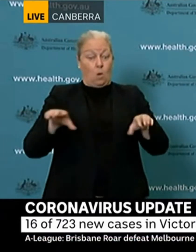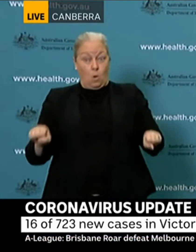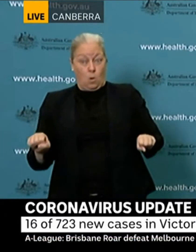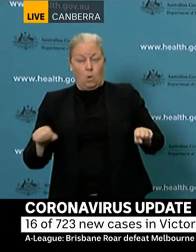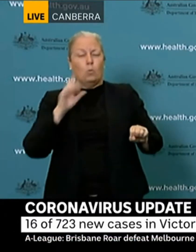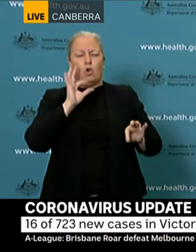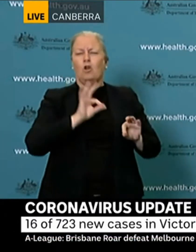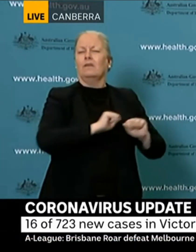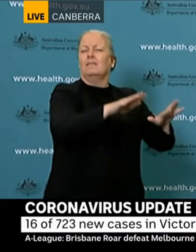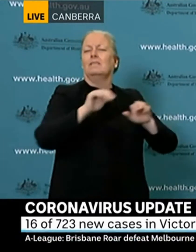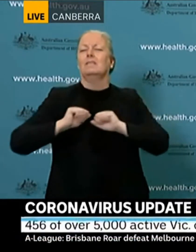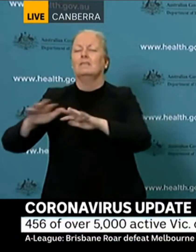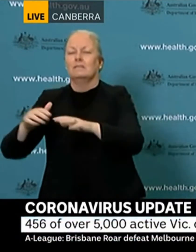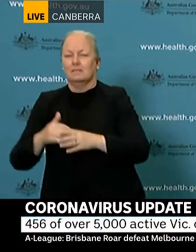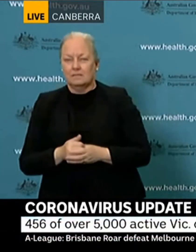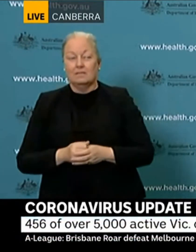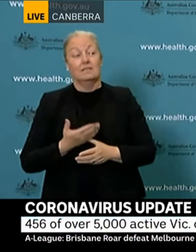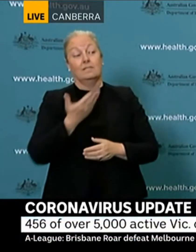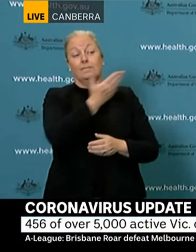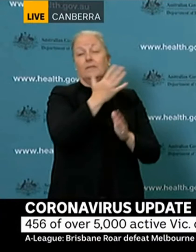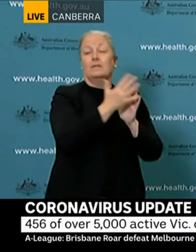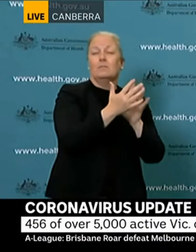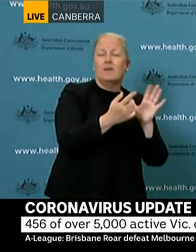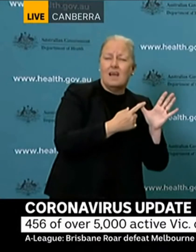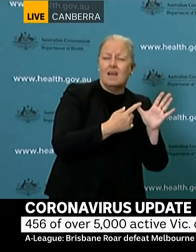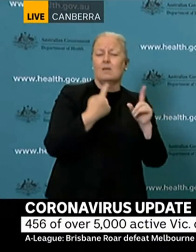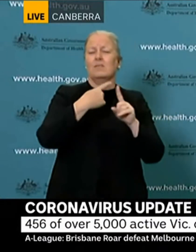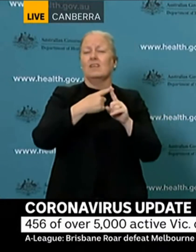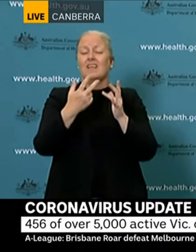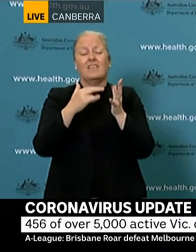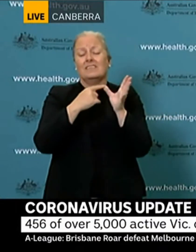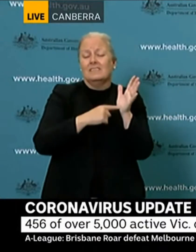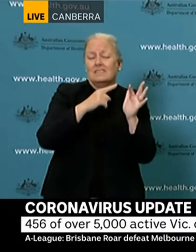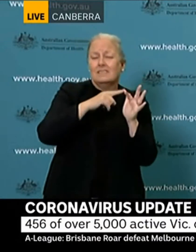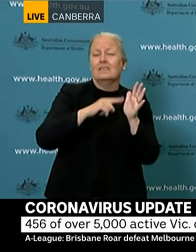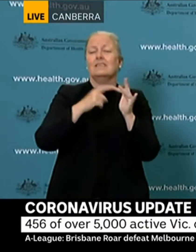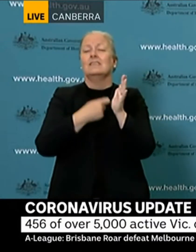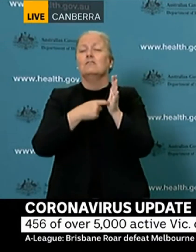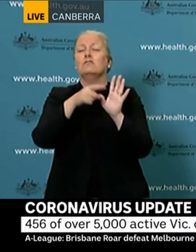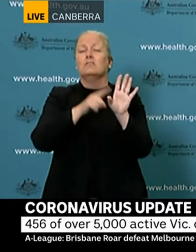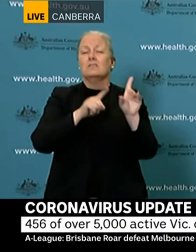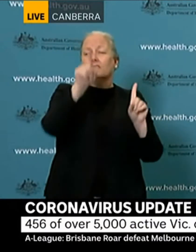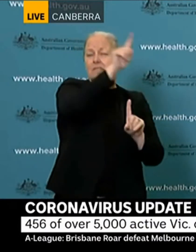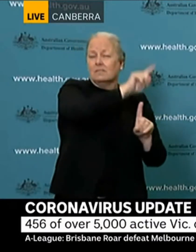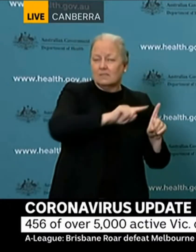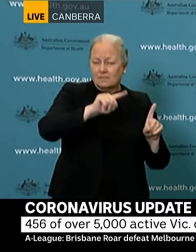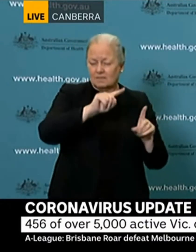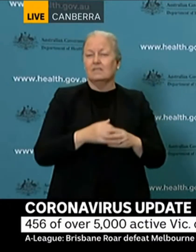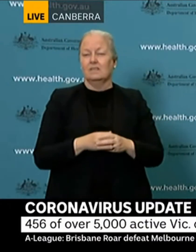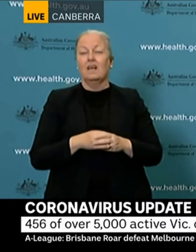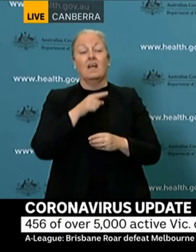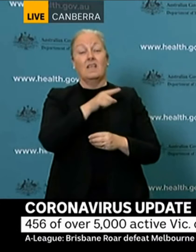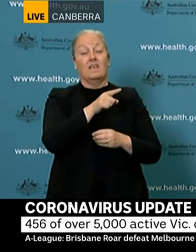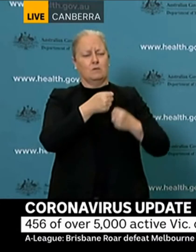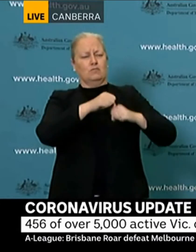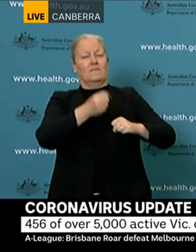And WA early on, as all of the states and territories in Australia, were protected by the closure of the external